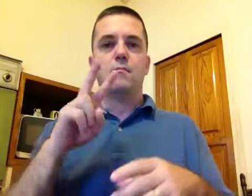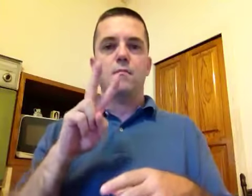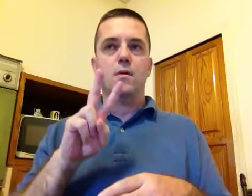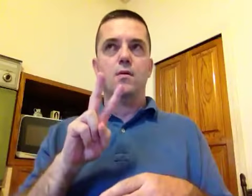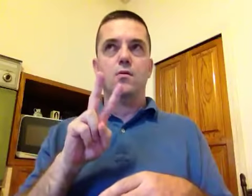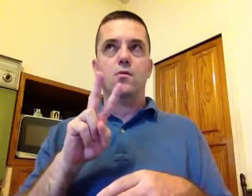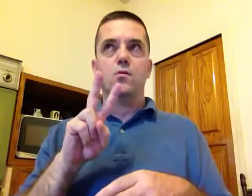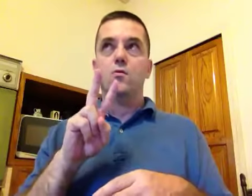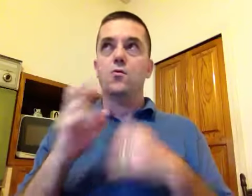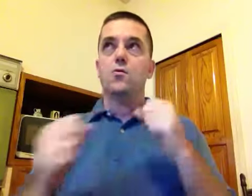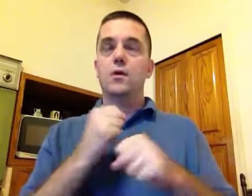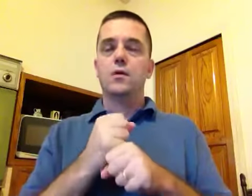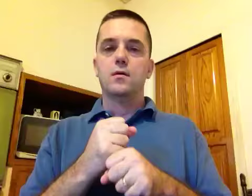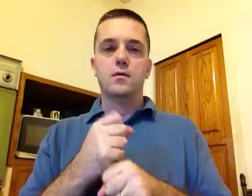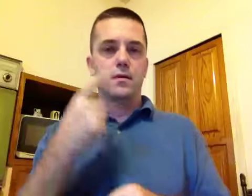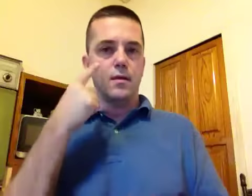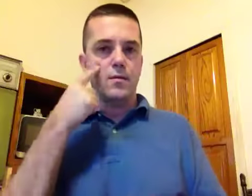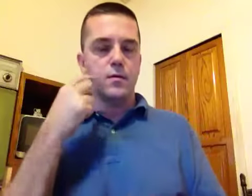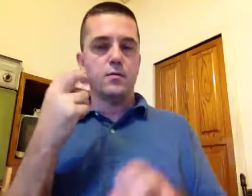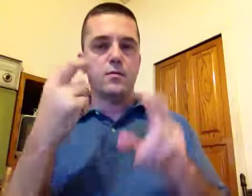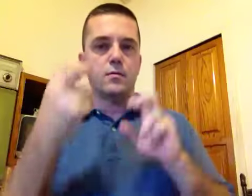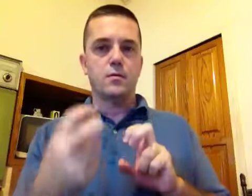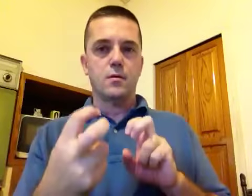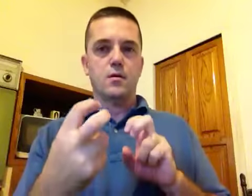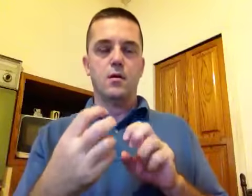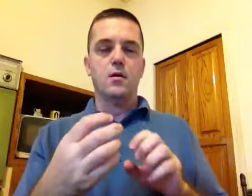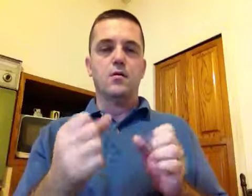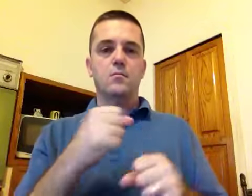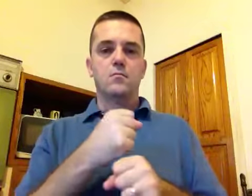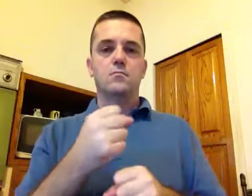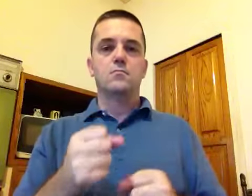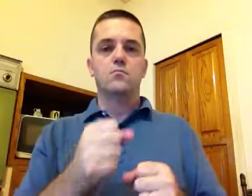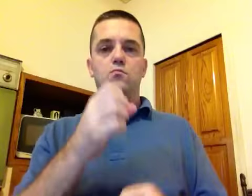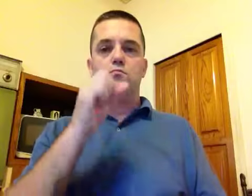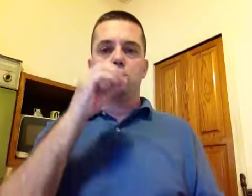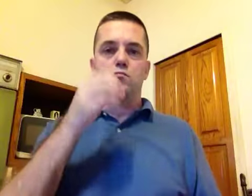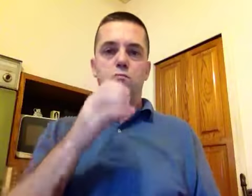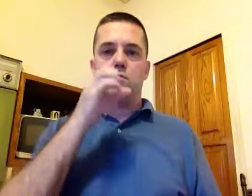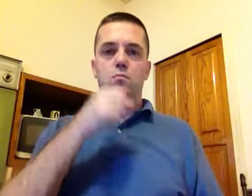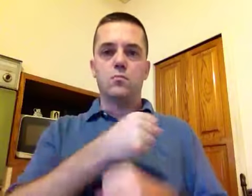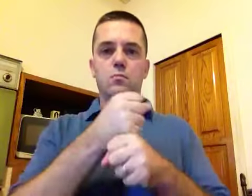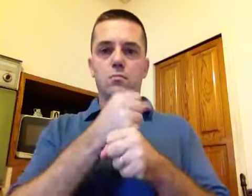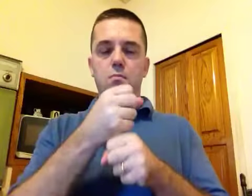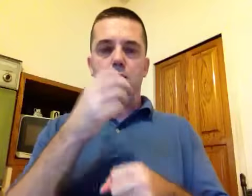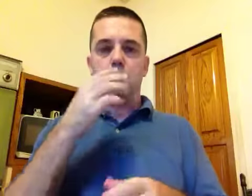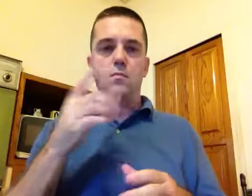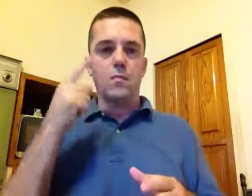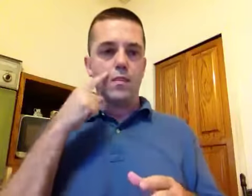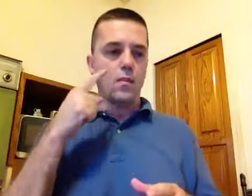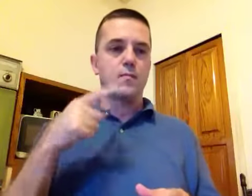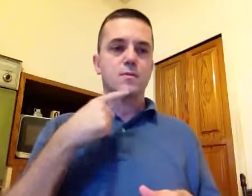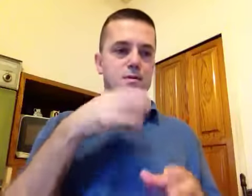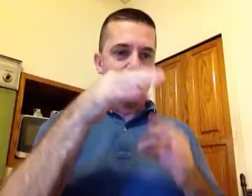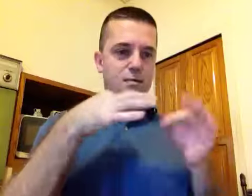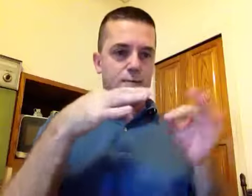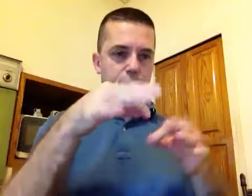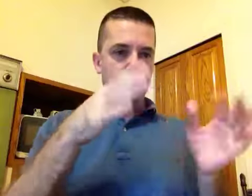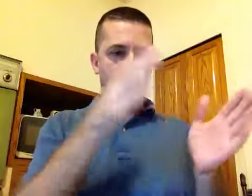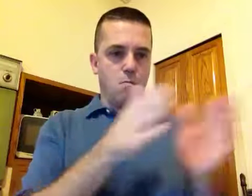About 2 years now. Okay. I think you need to sit down with him and have a cup of coffee and say, this is the plan we're going to lay out. We've already been working this plan to get out of debt. We're going to lay